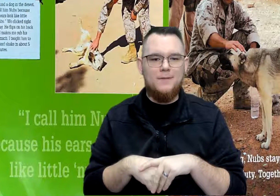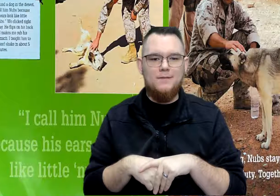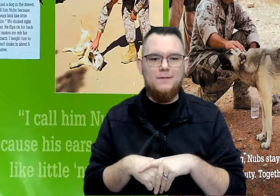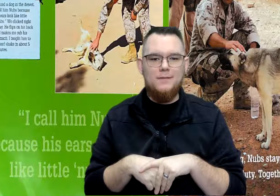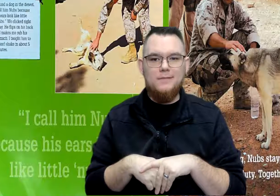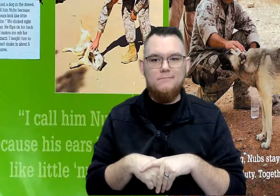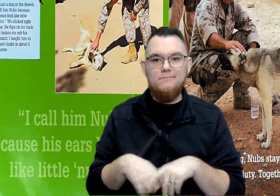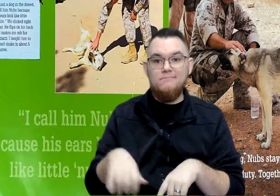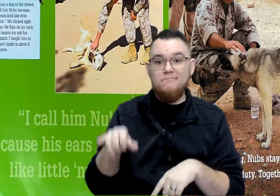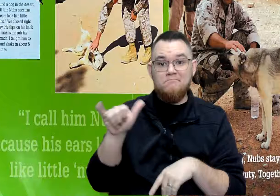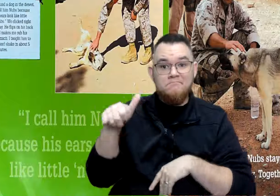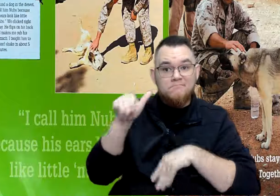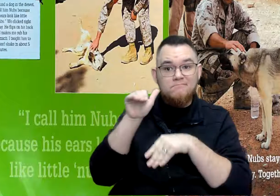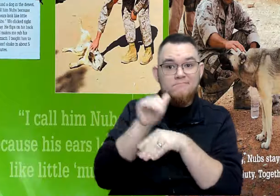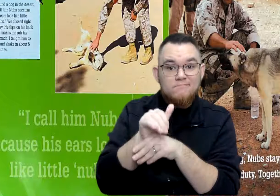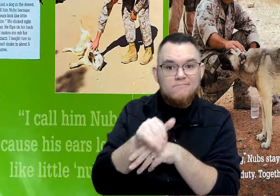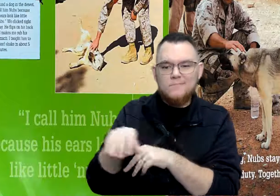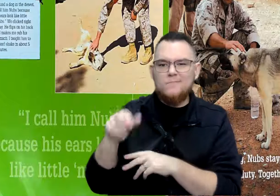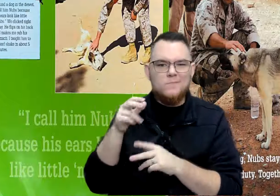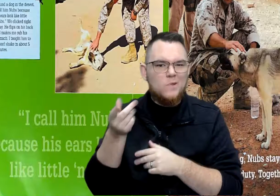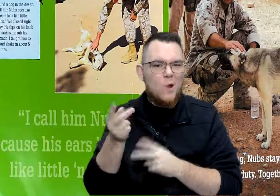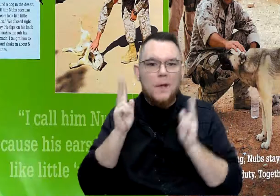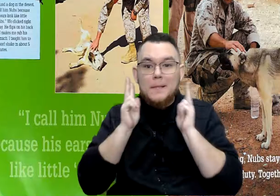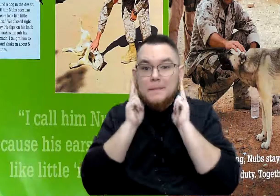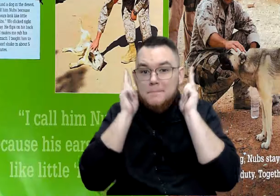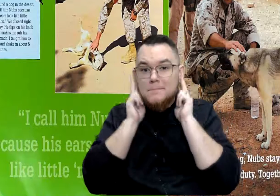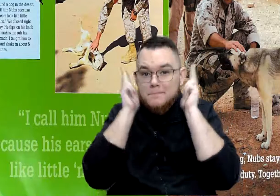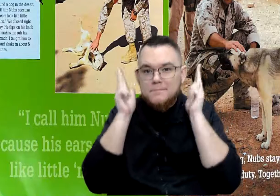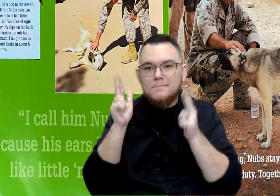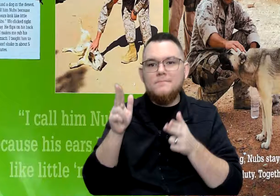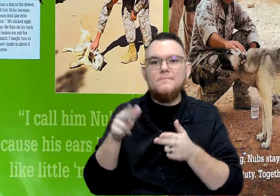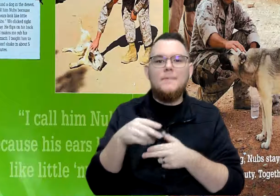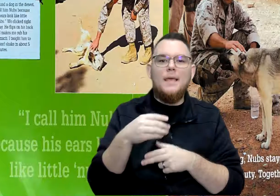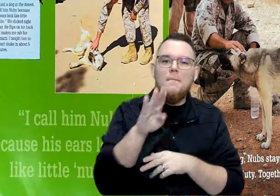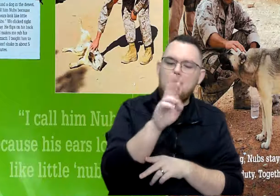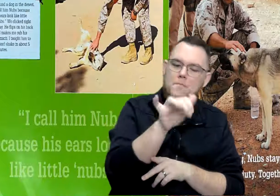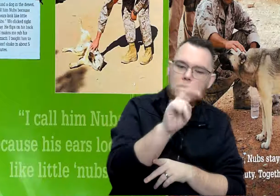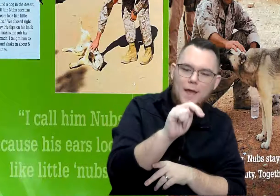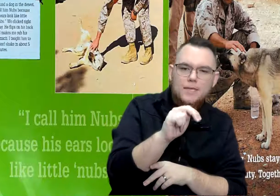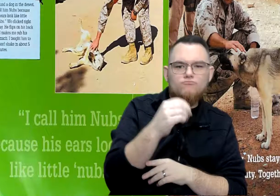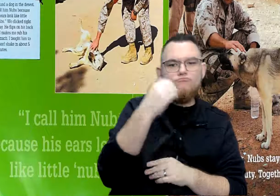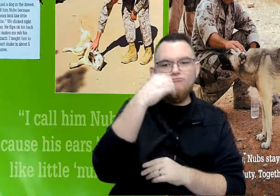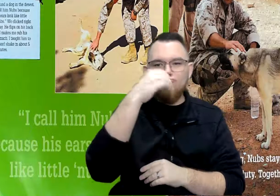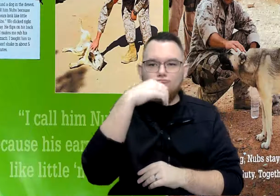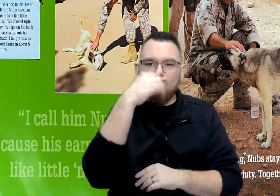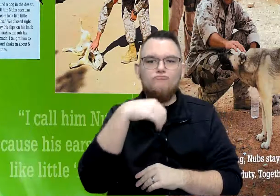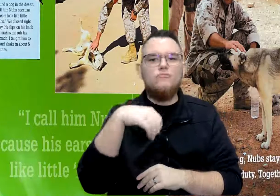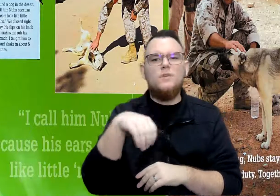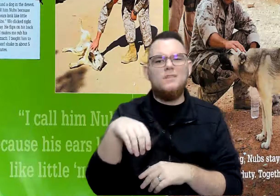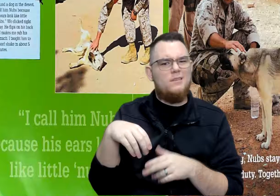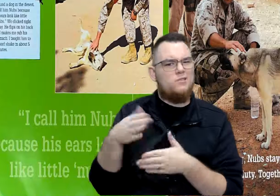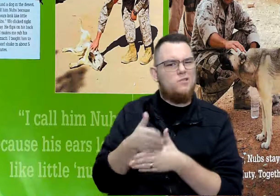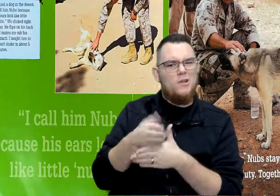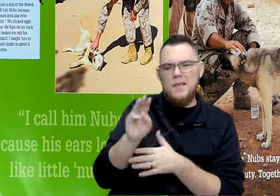That night, Nubs and Brian ate dinner together. They shared Brian's MREs, or meals ready to